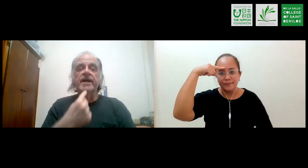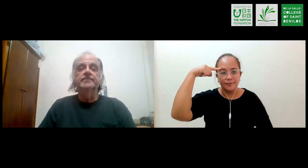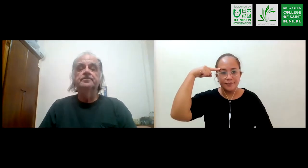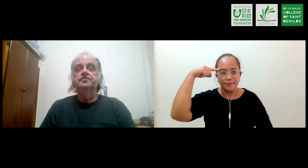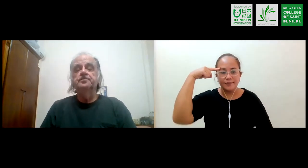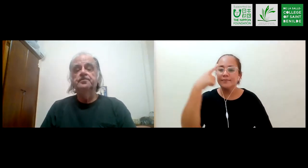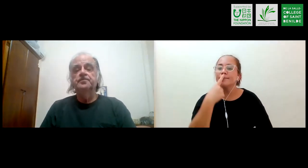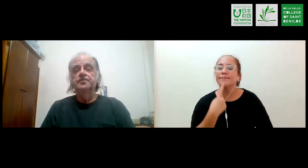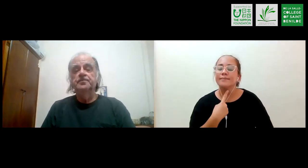red?